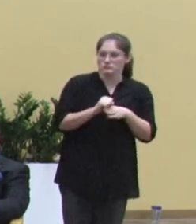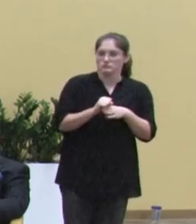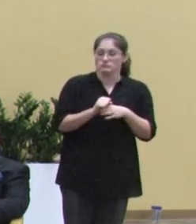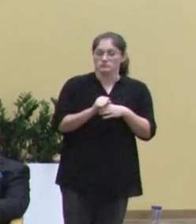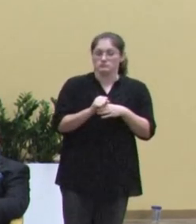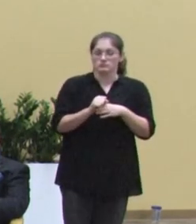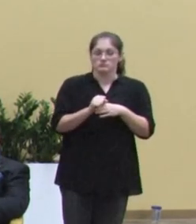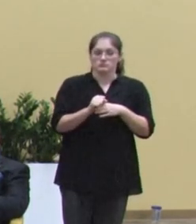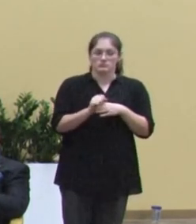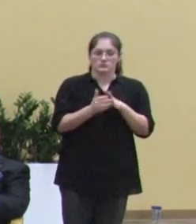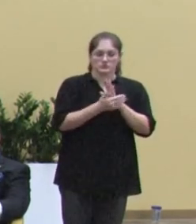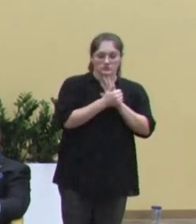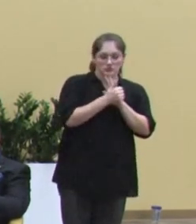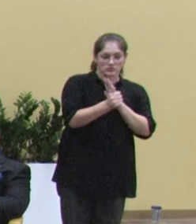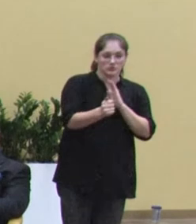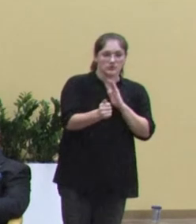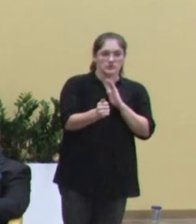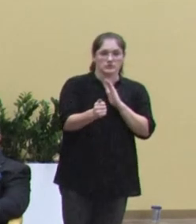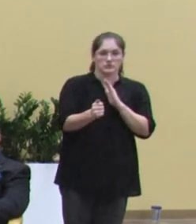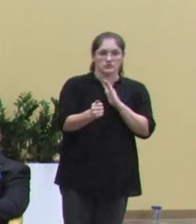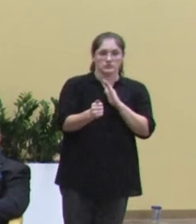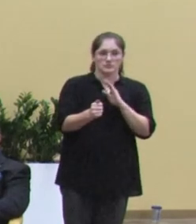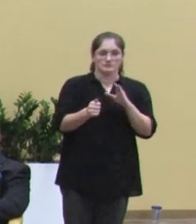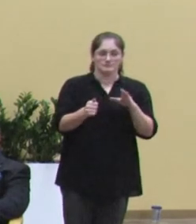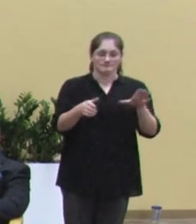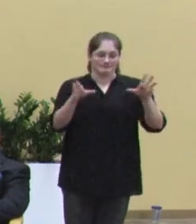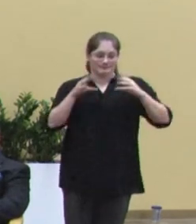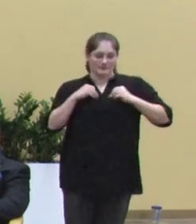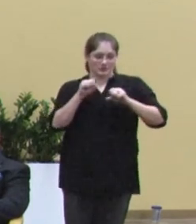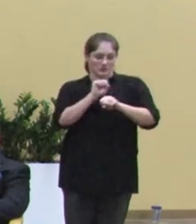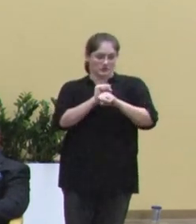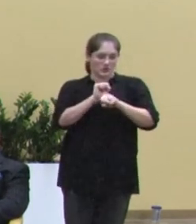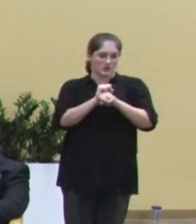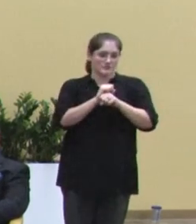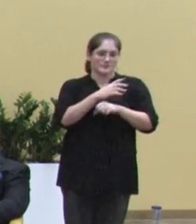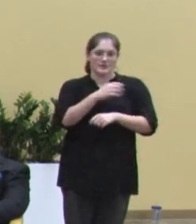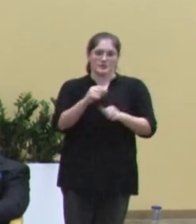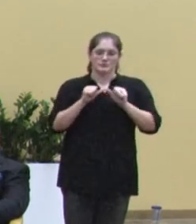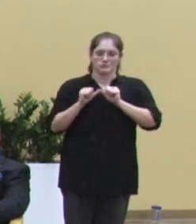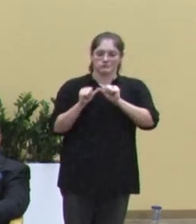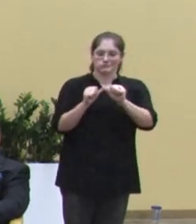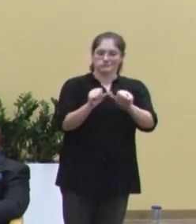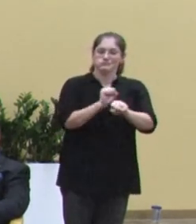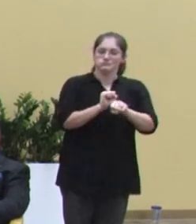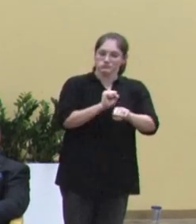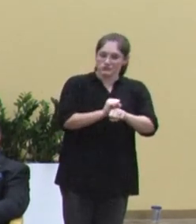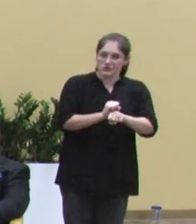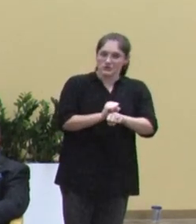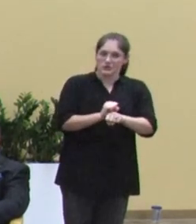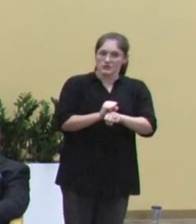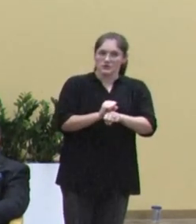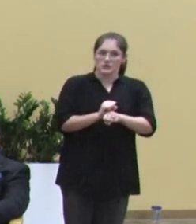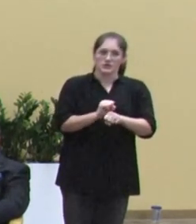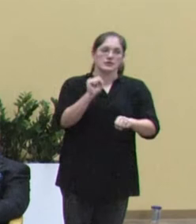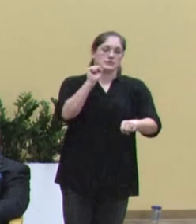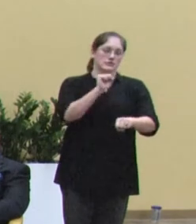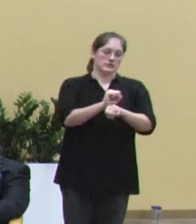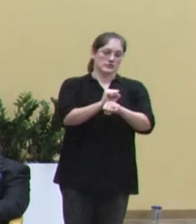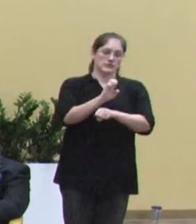ability to obtain and maintain employment is the Employment First movement.